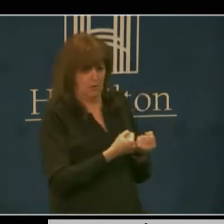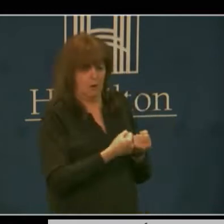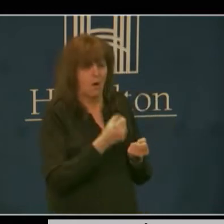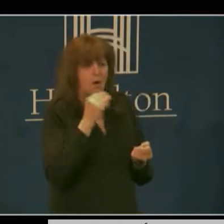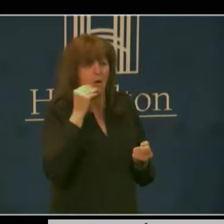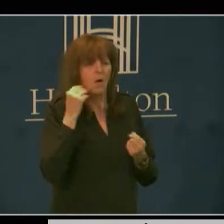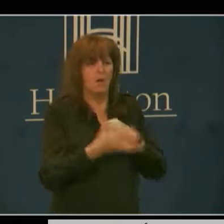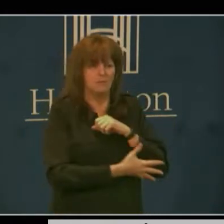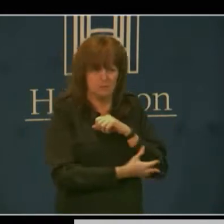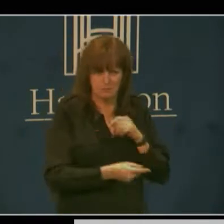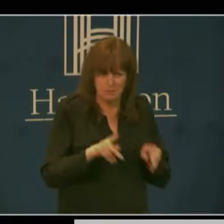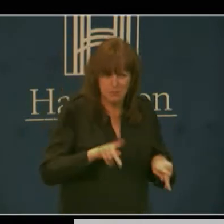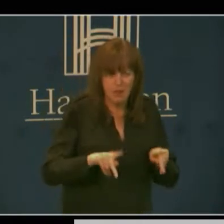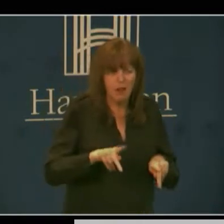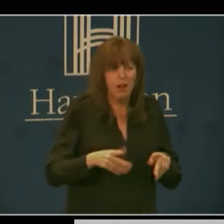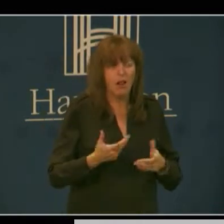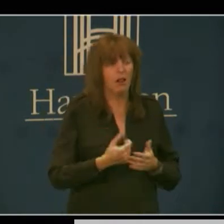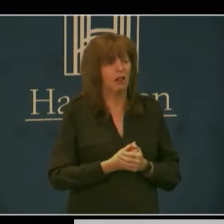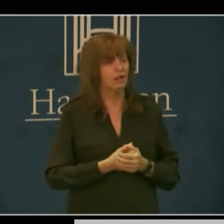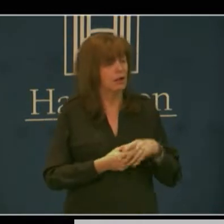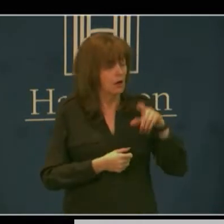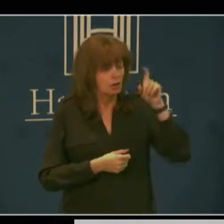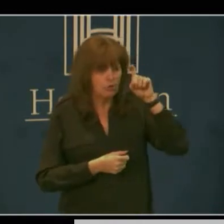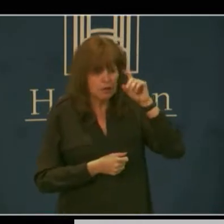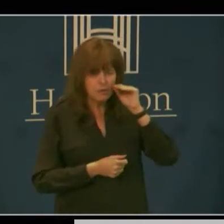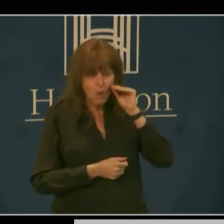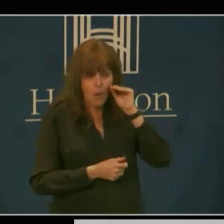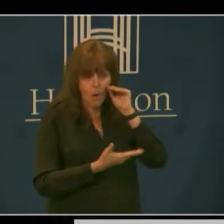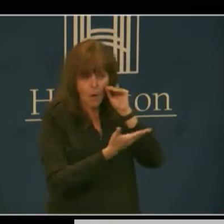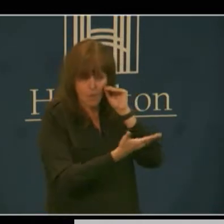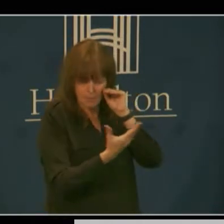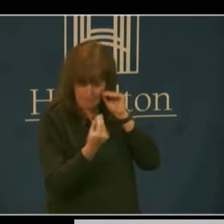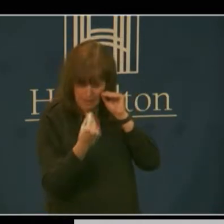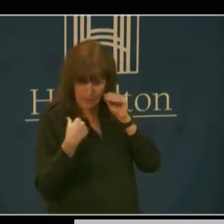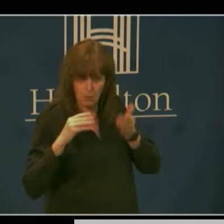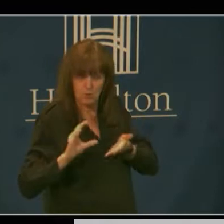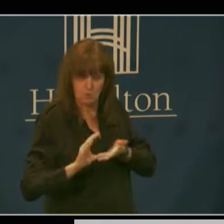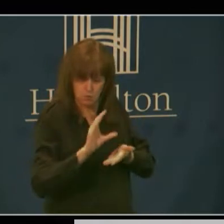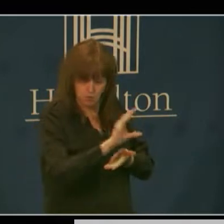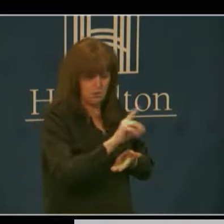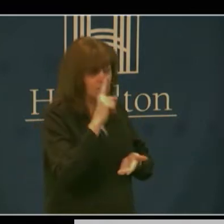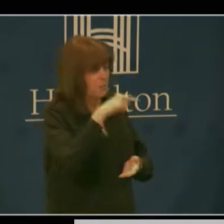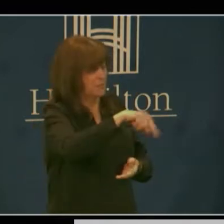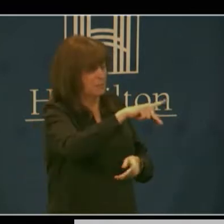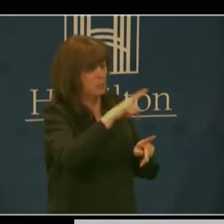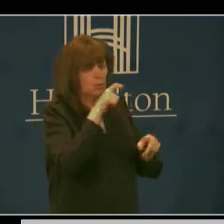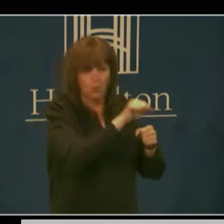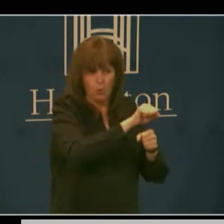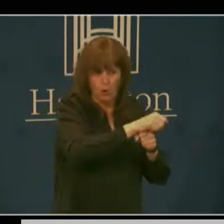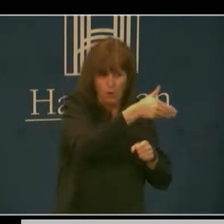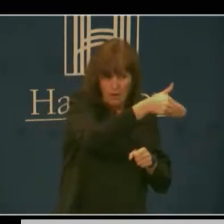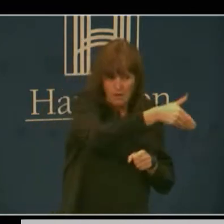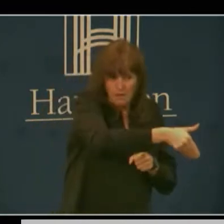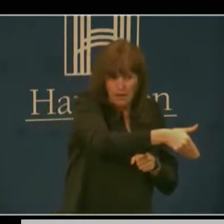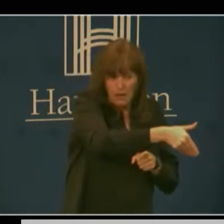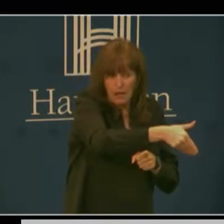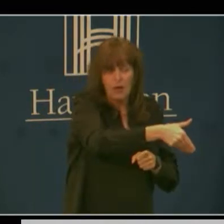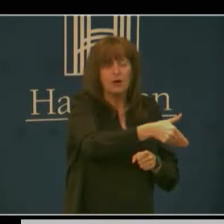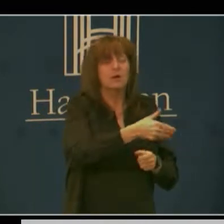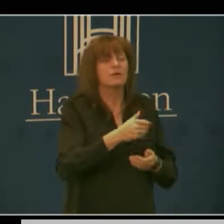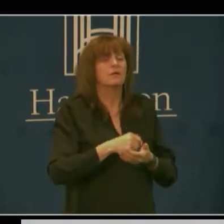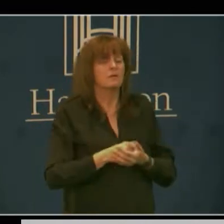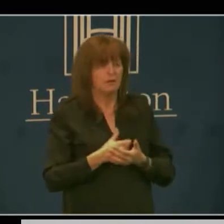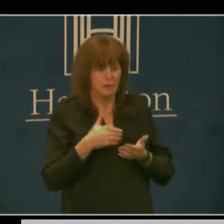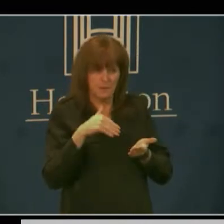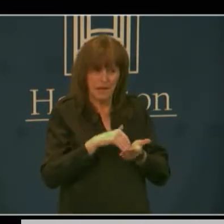we have provided base funding support to those residential care facilities of over $400,000 a month in order to ensure that they